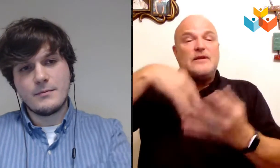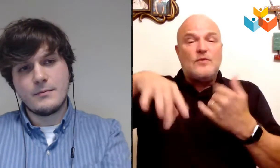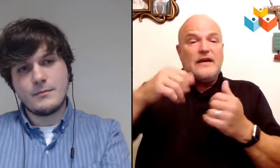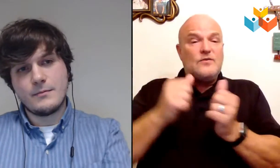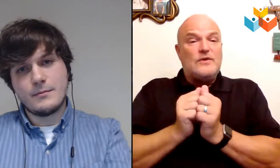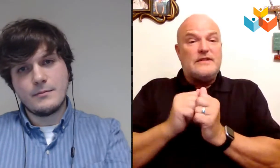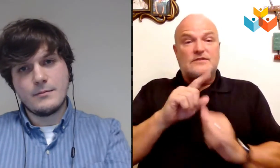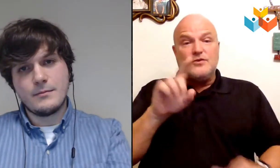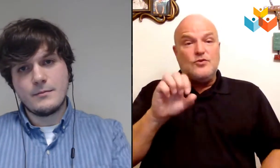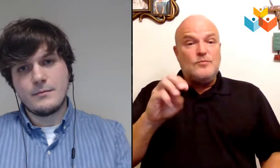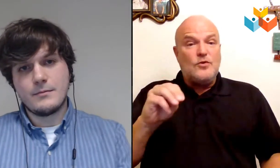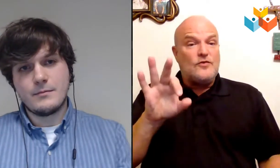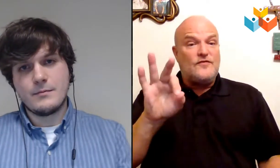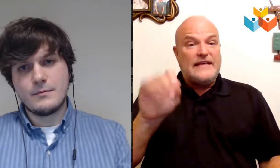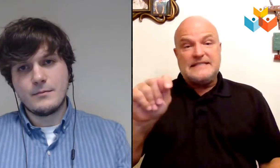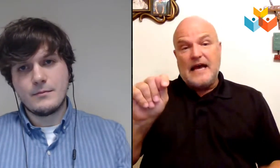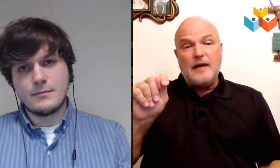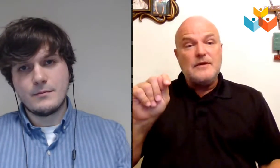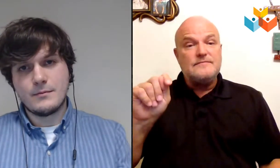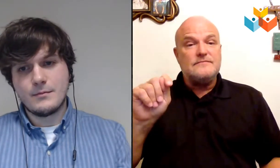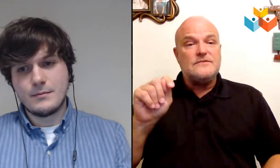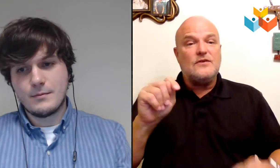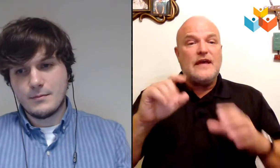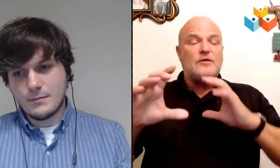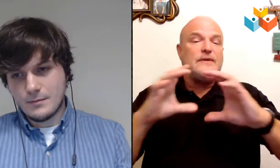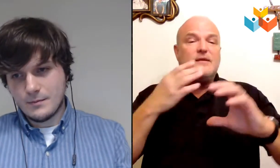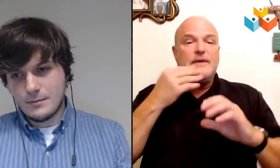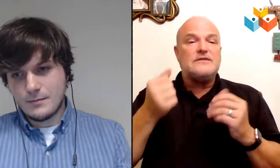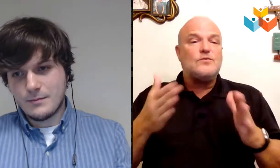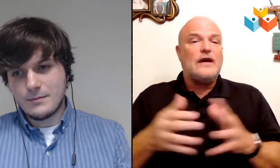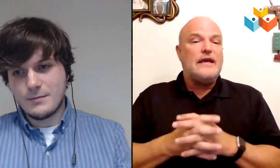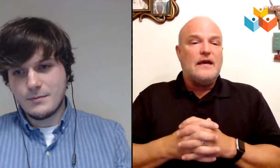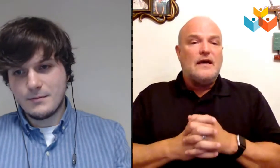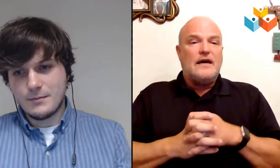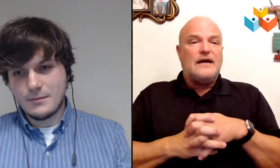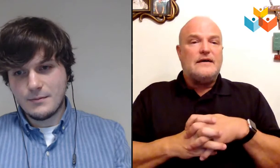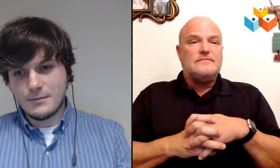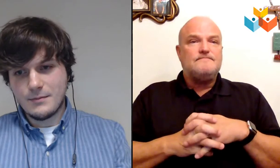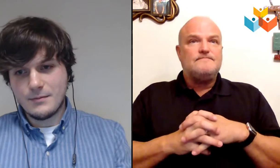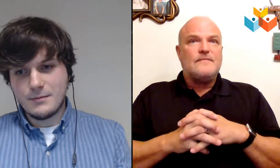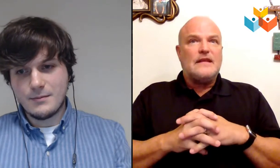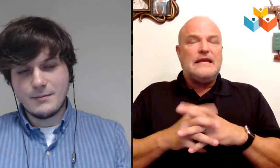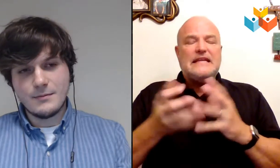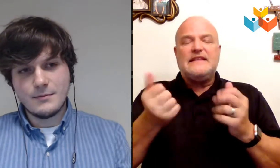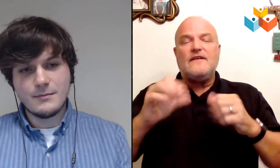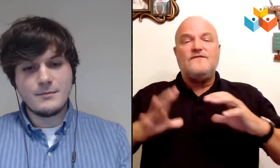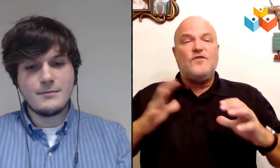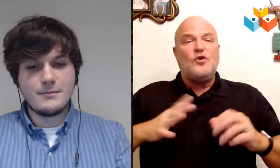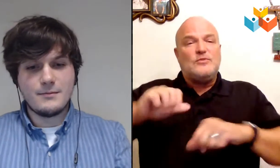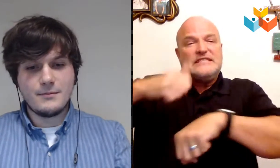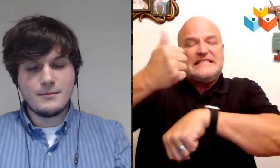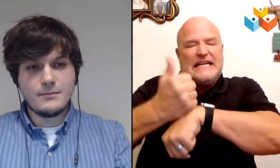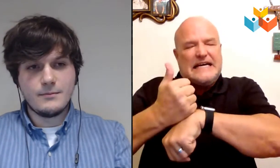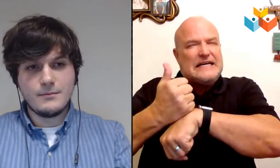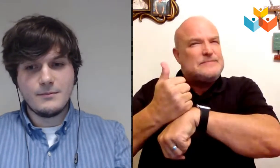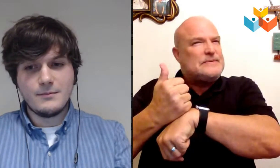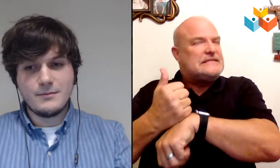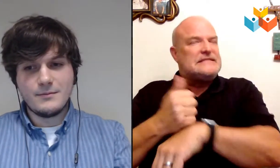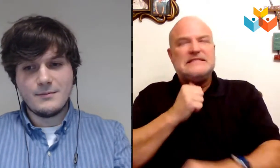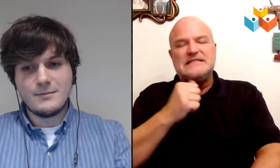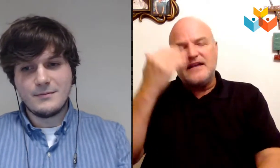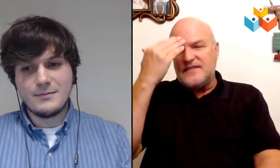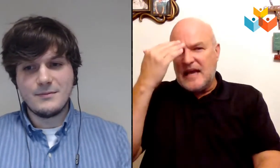If there's somebody around with Zoom or FaceTime, that would be the best way. Anything formal set